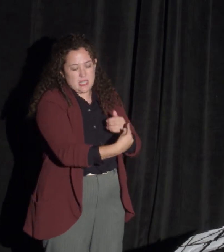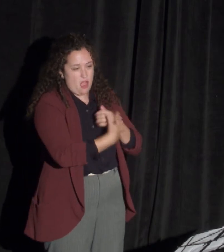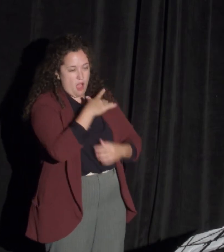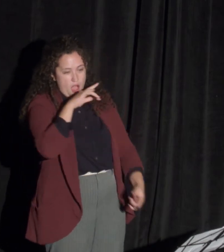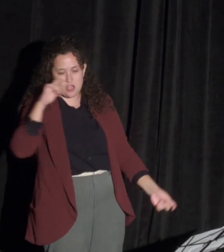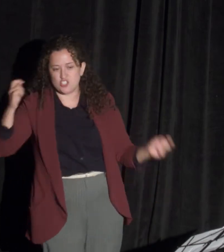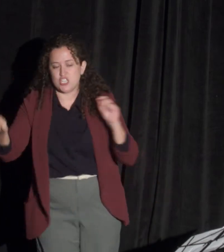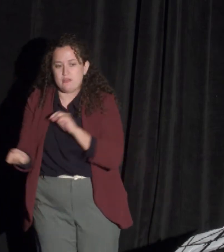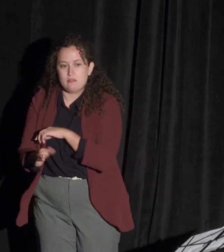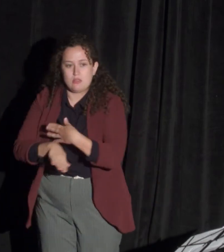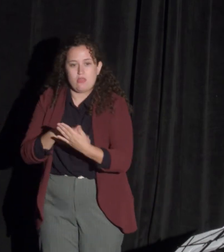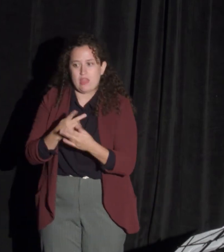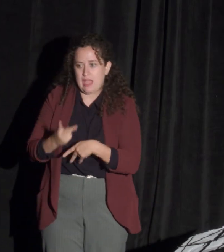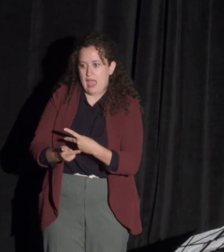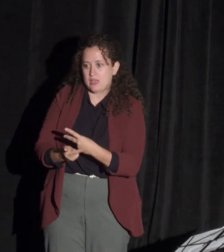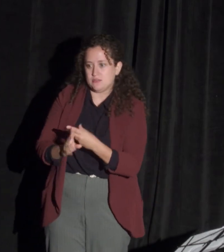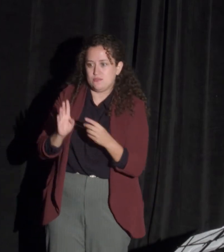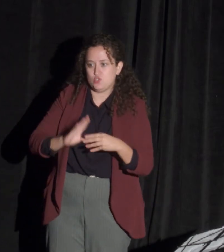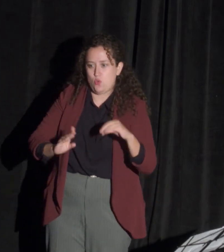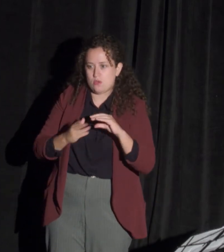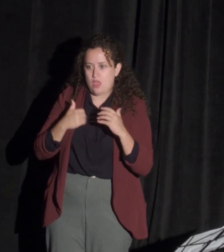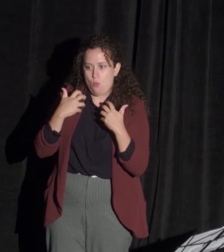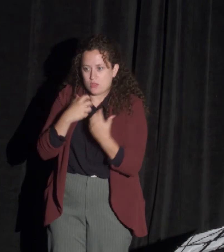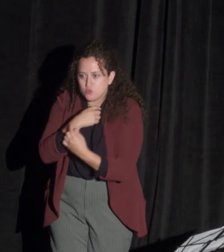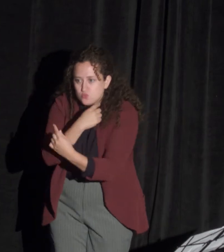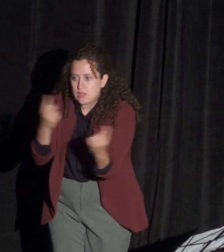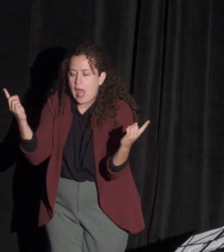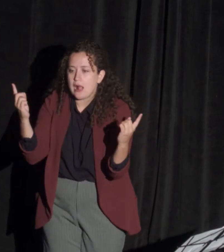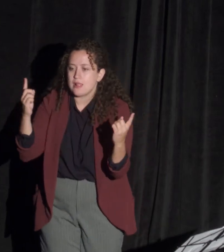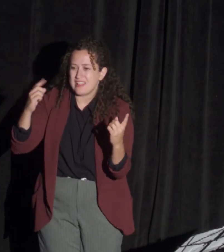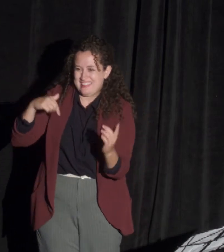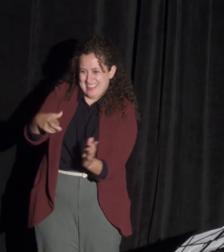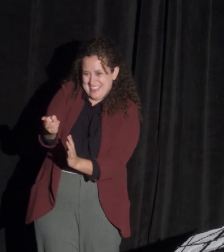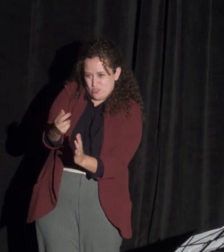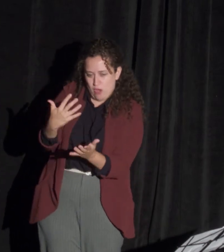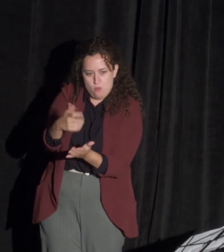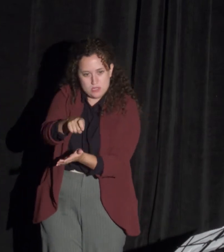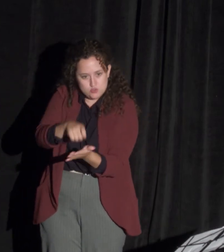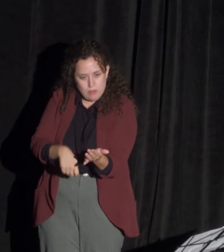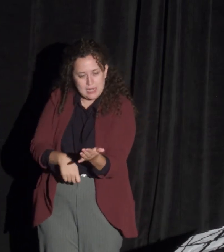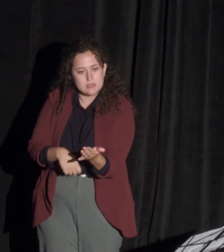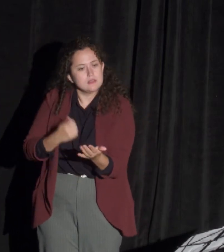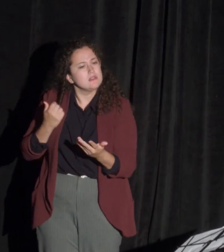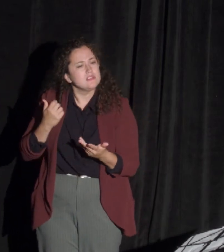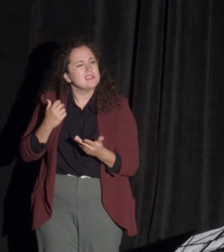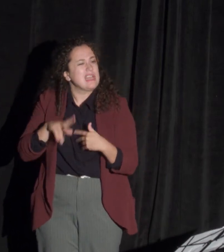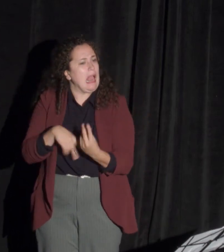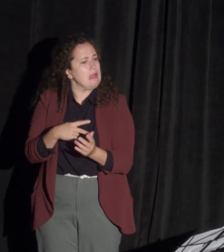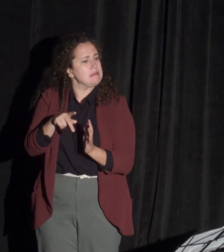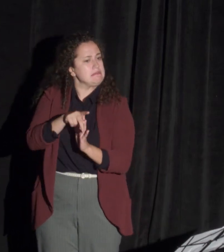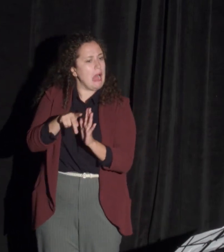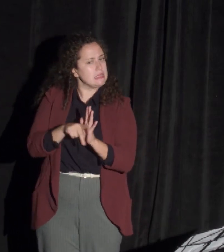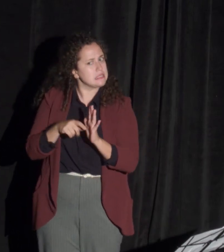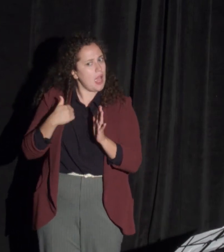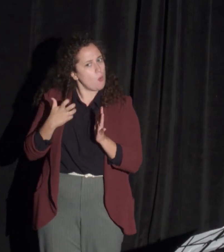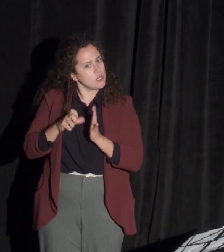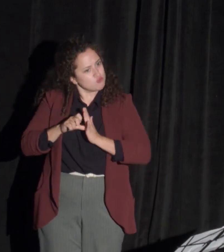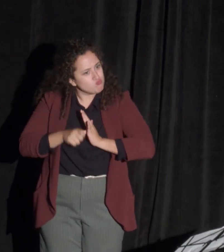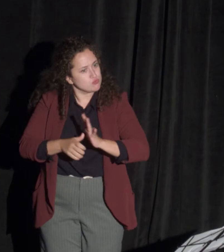wanted to tell and what kind of history I wanted to write and what kind of policy that I wanted to push for in the gig I currently do when I